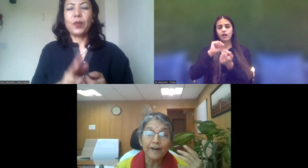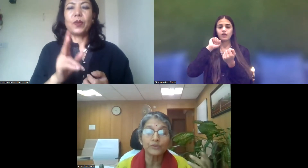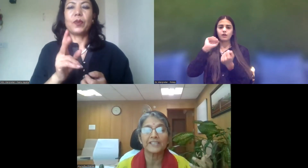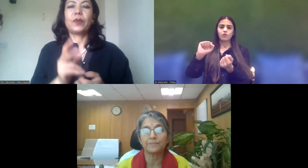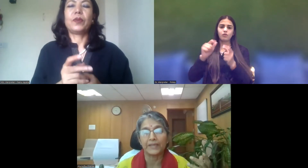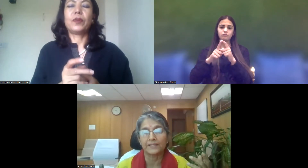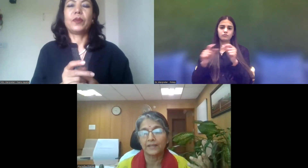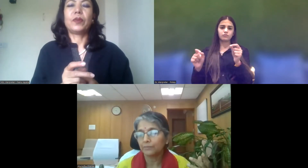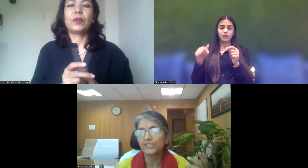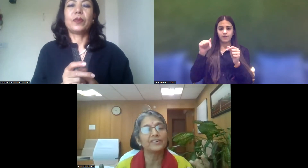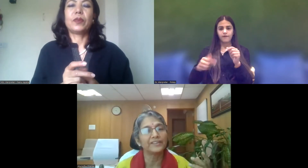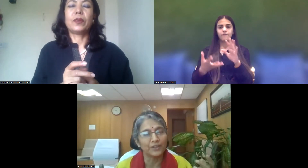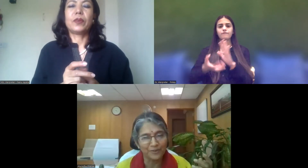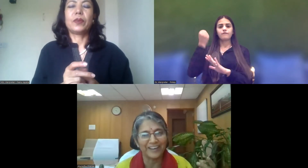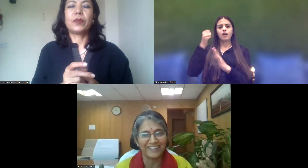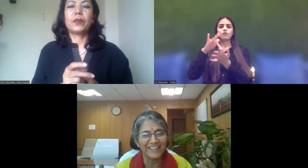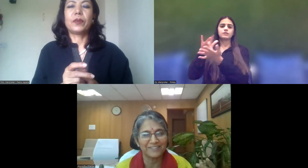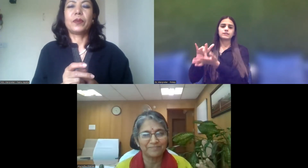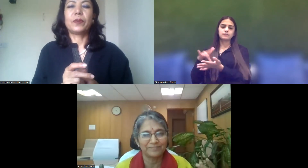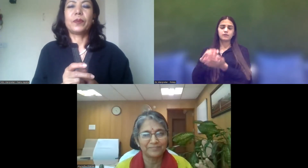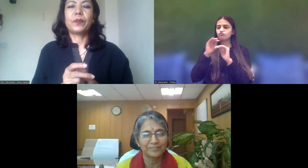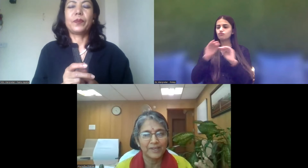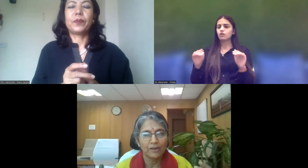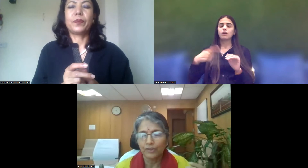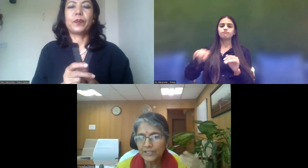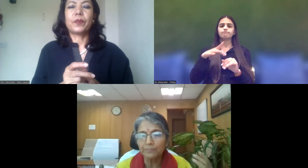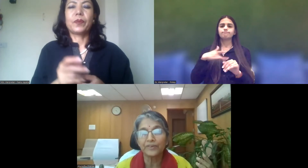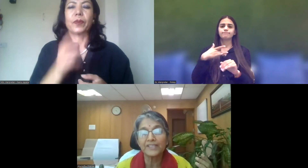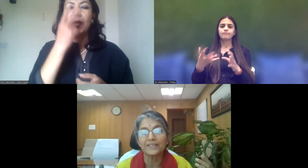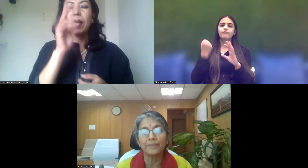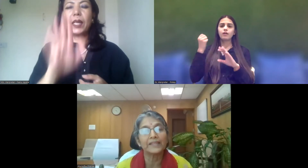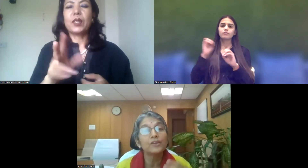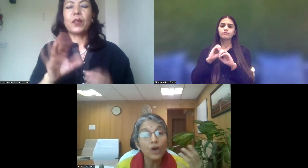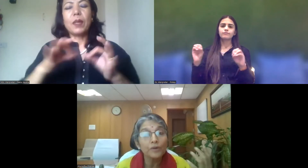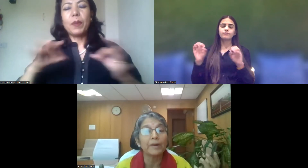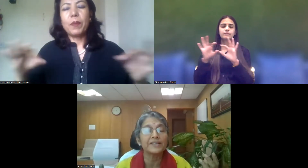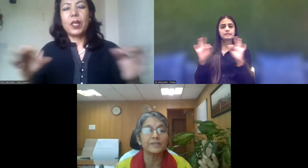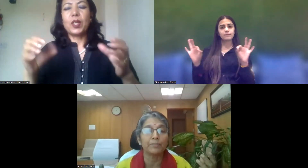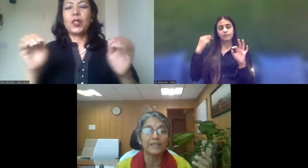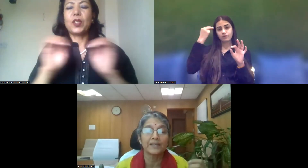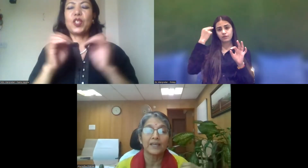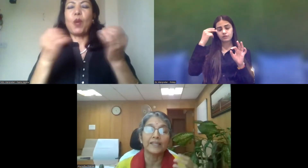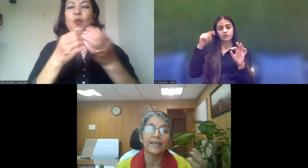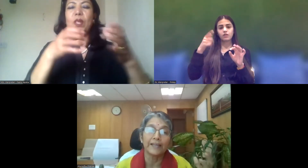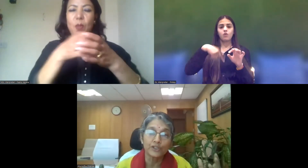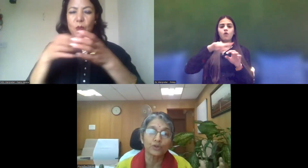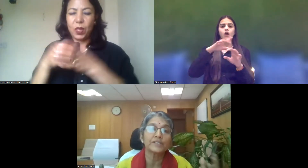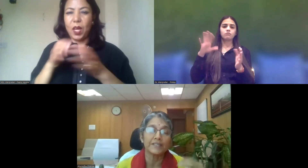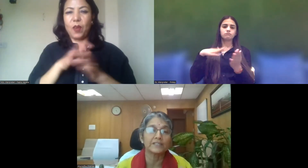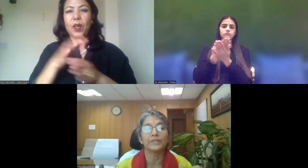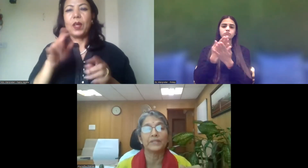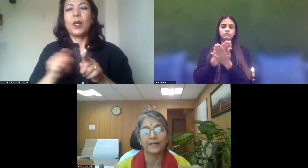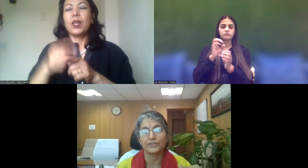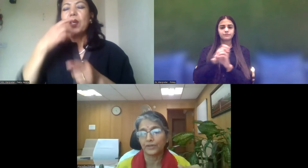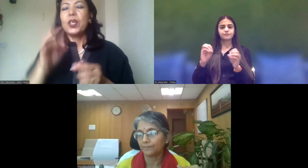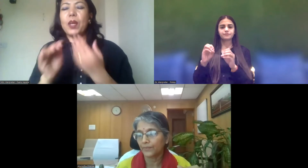have found their space, but children did not find that. For the simple reason that they do not participate in the electoral